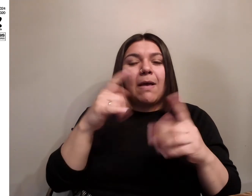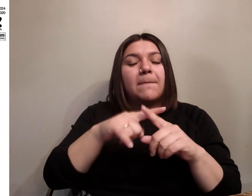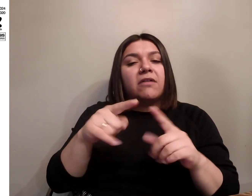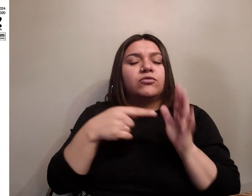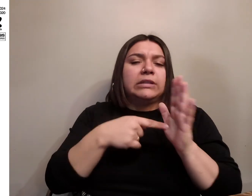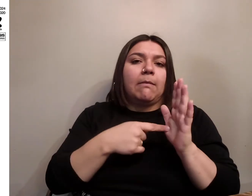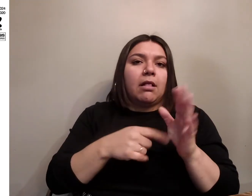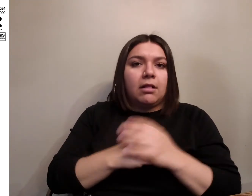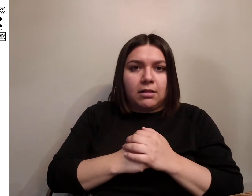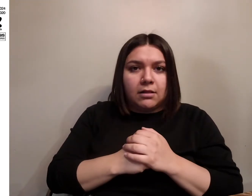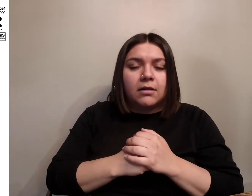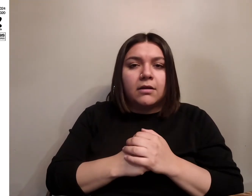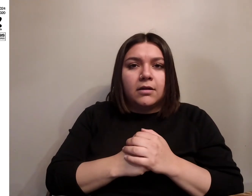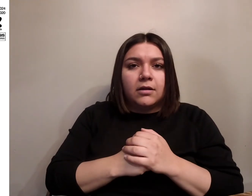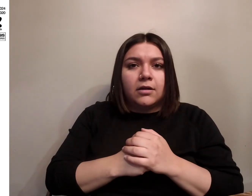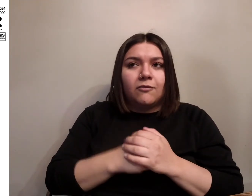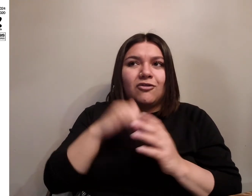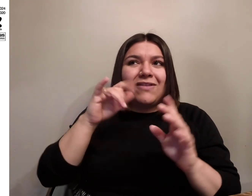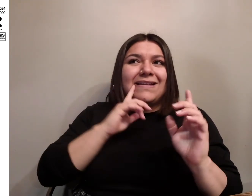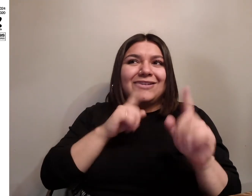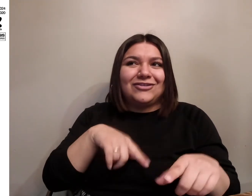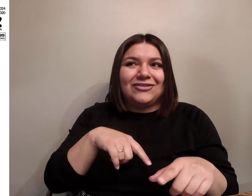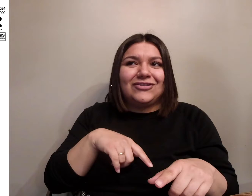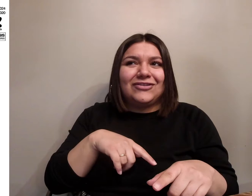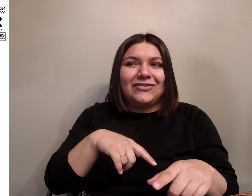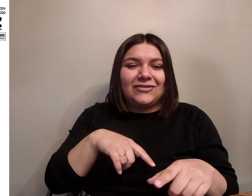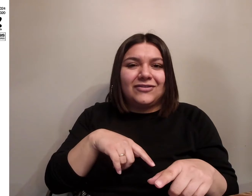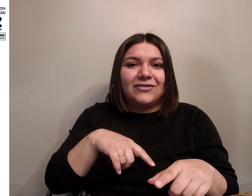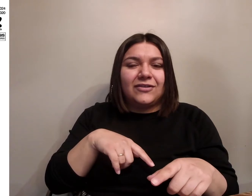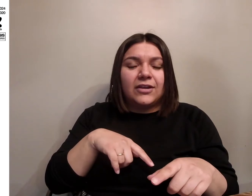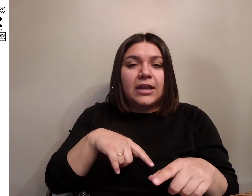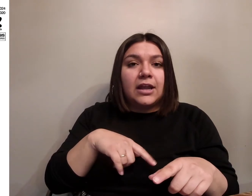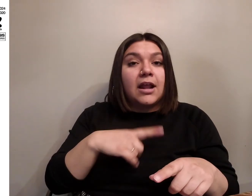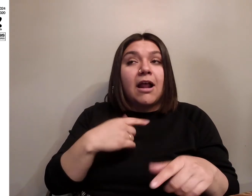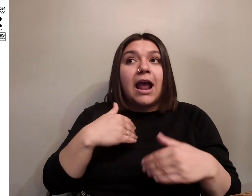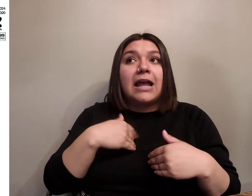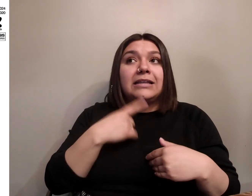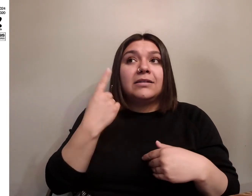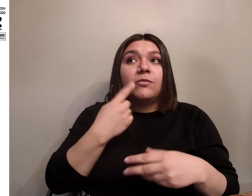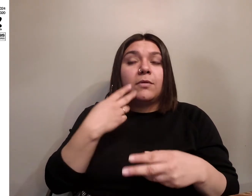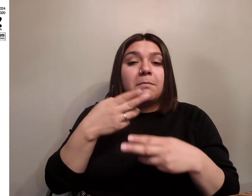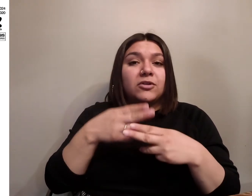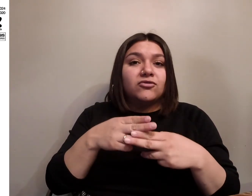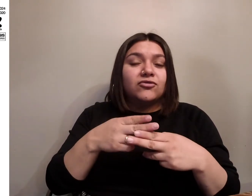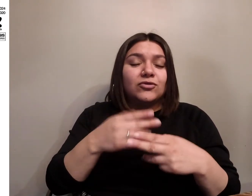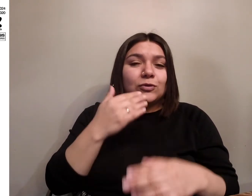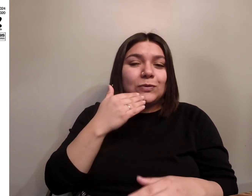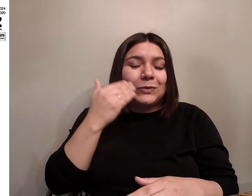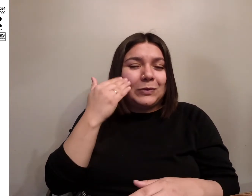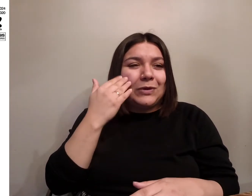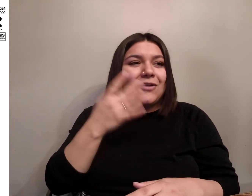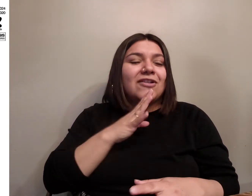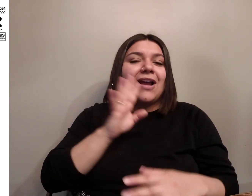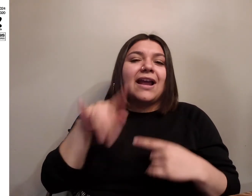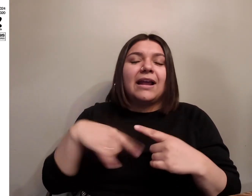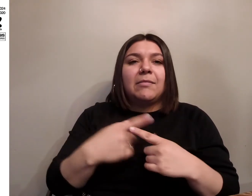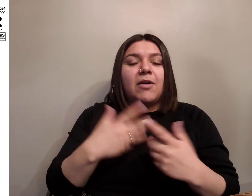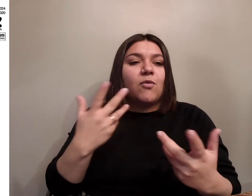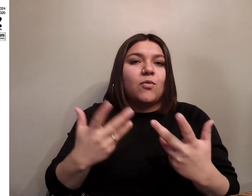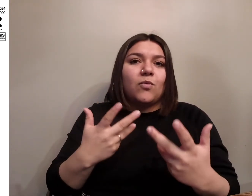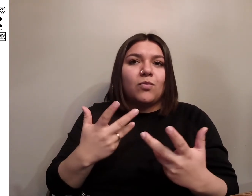not discussed, but for instance, in Neuromancer, there's a glancing